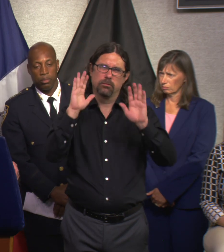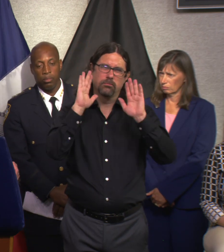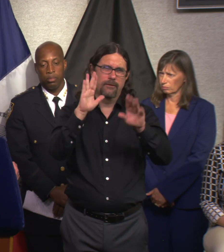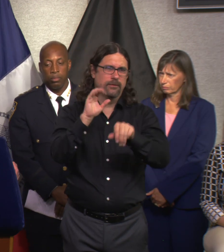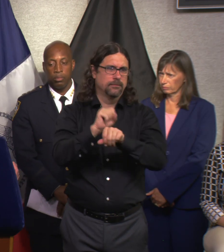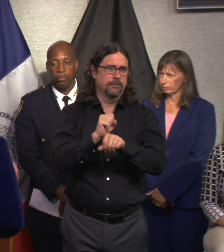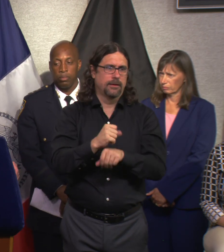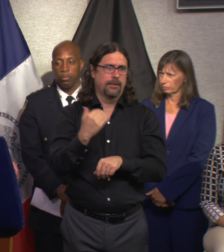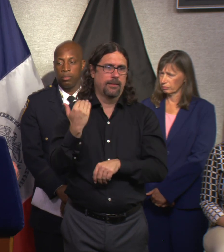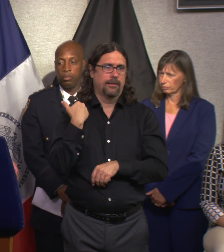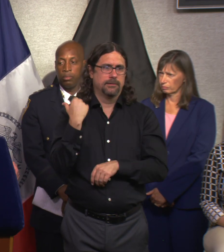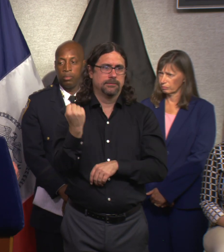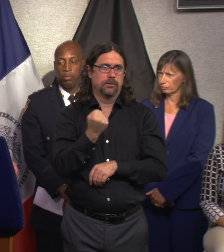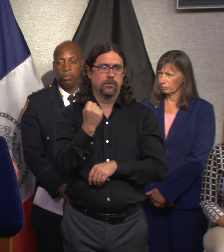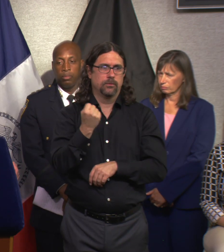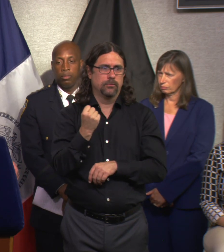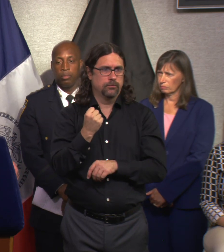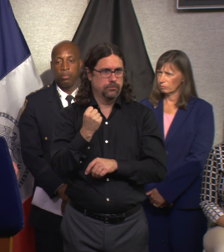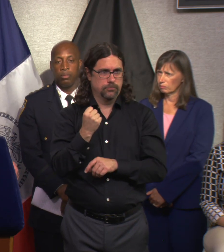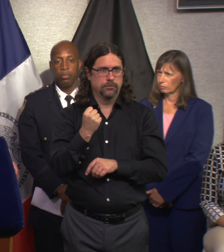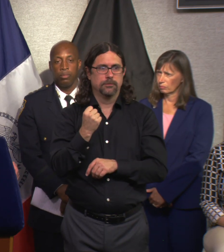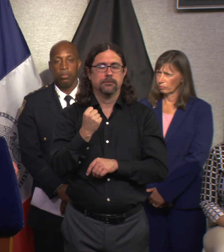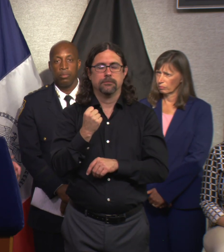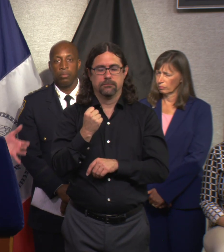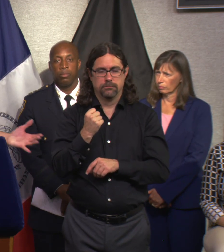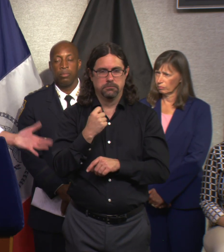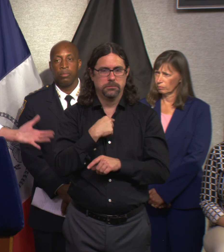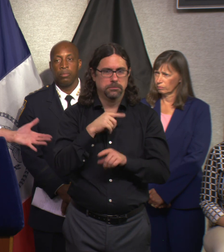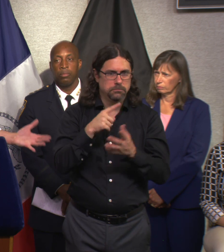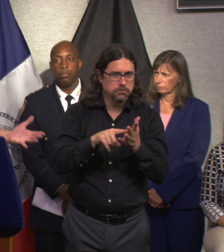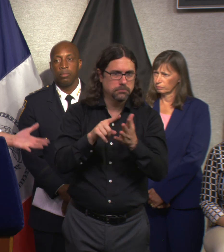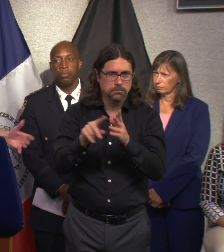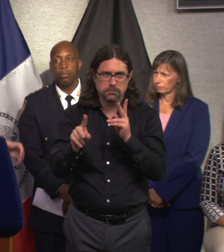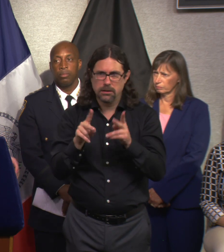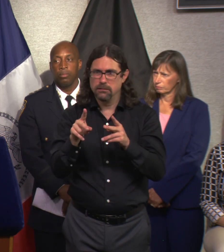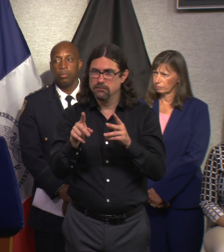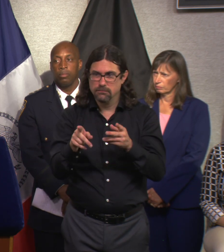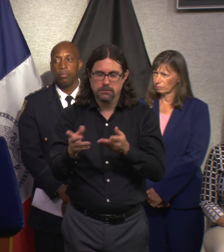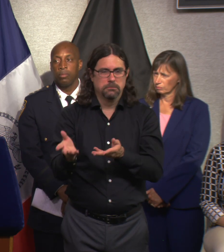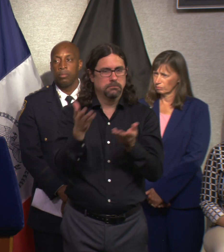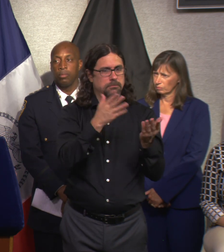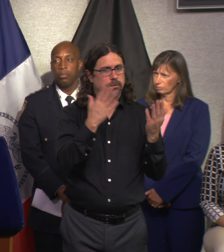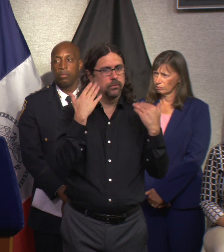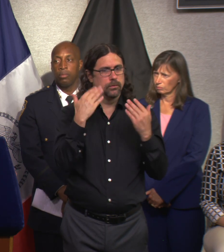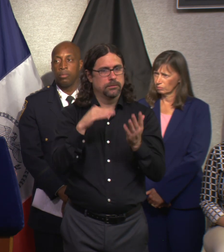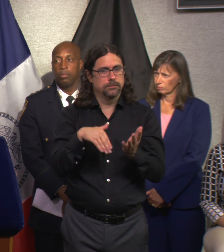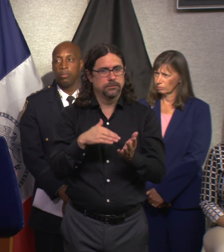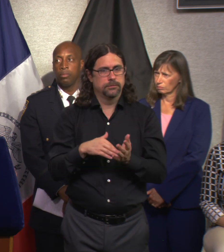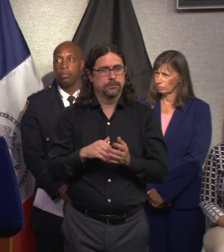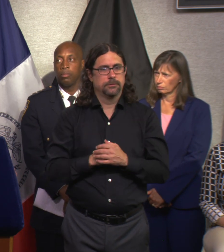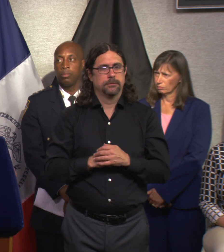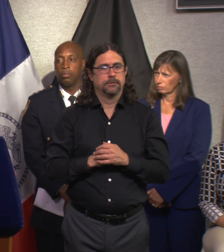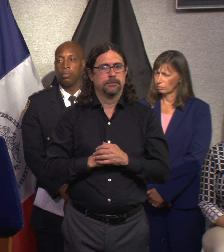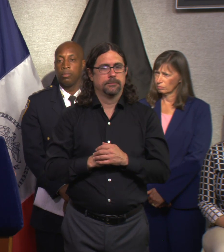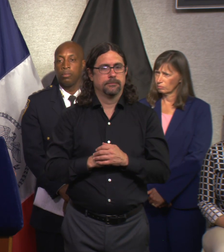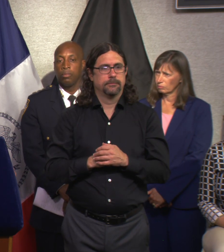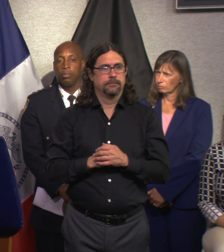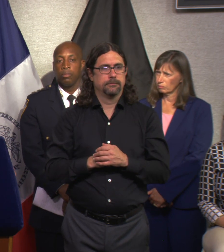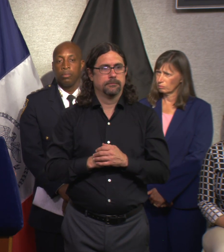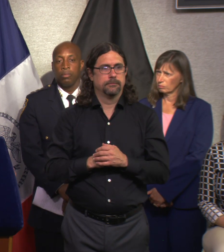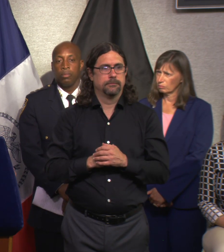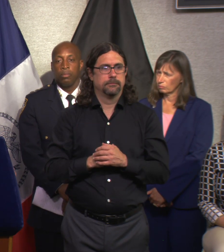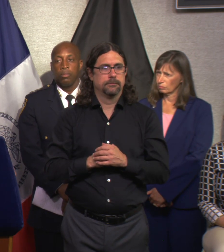cool places we had. But it's a situation that should make everyone, in my view, a little worried that those kind of